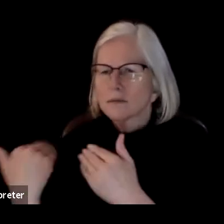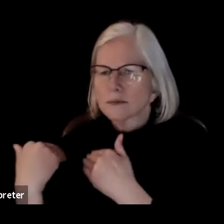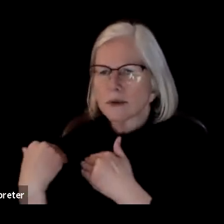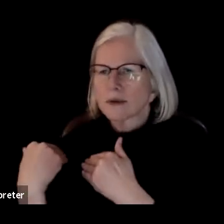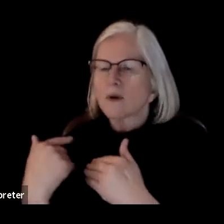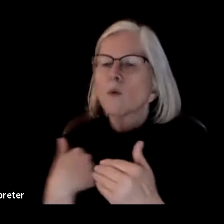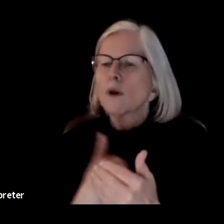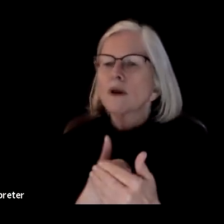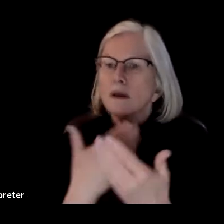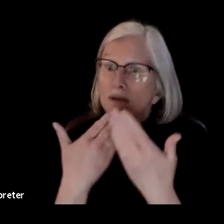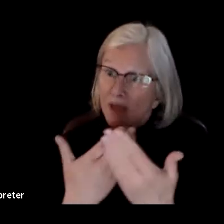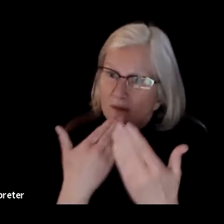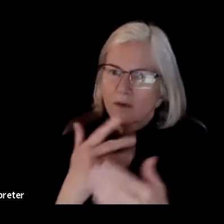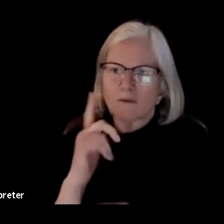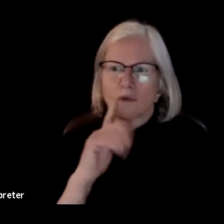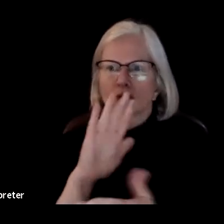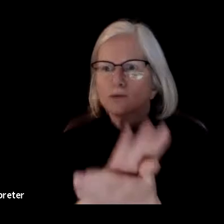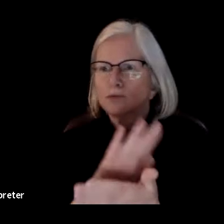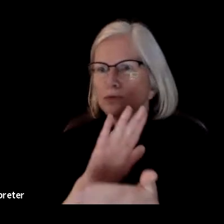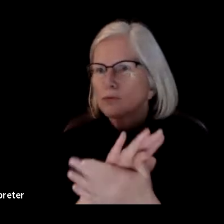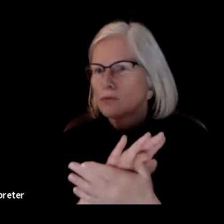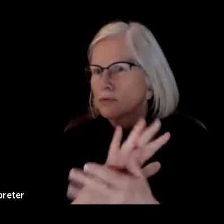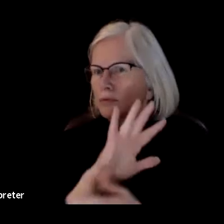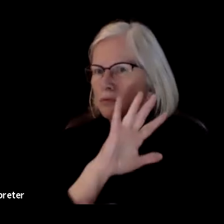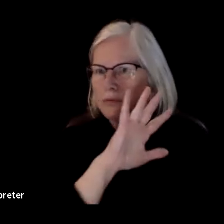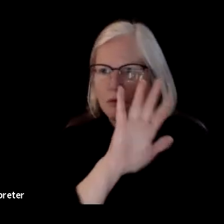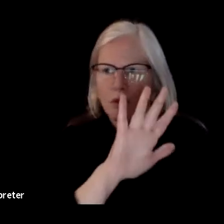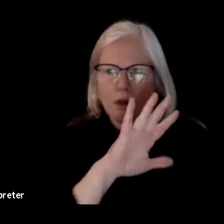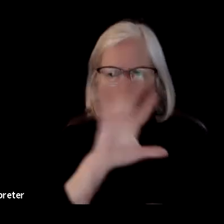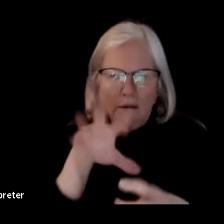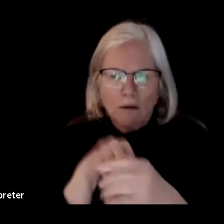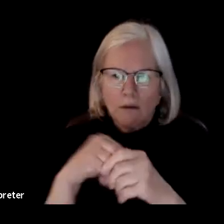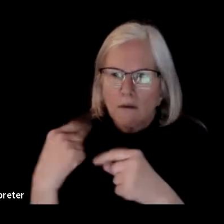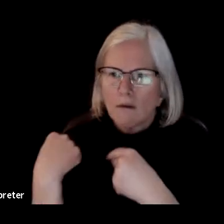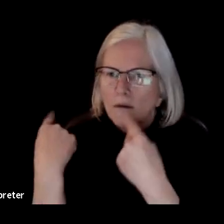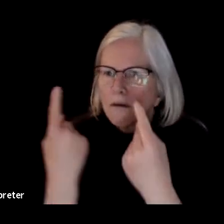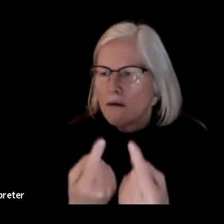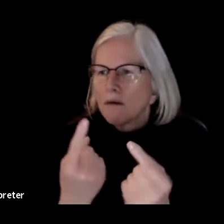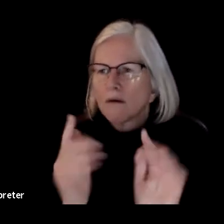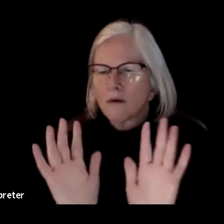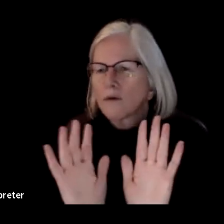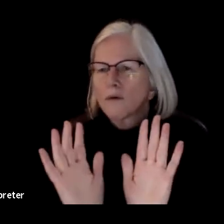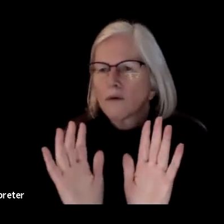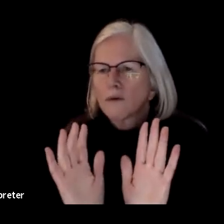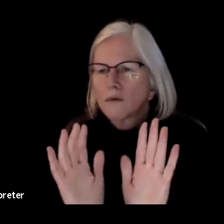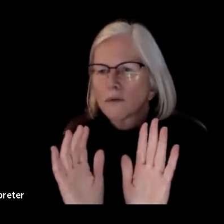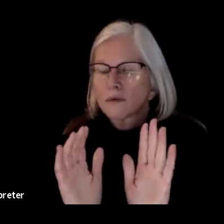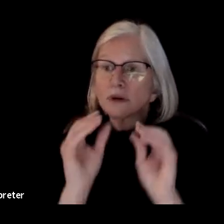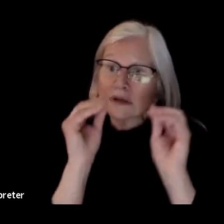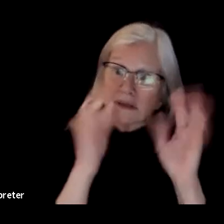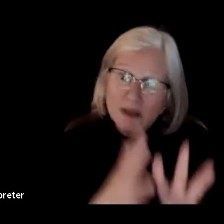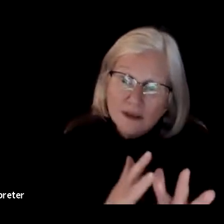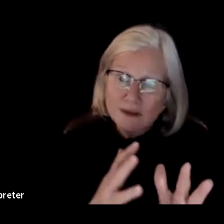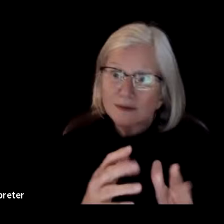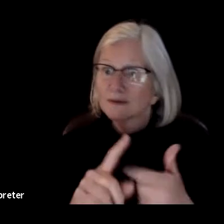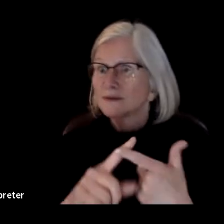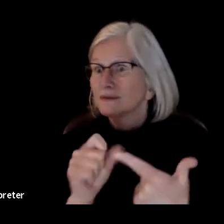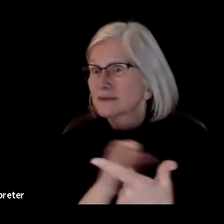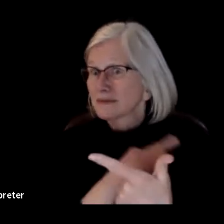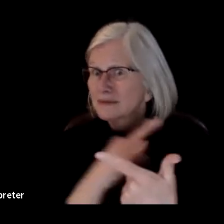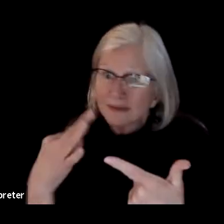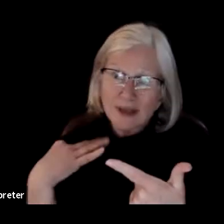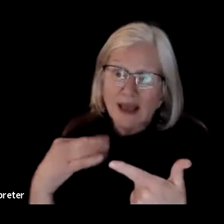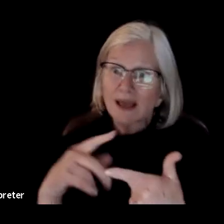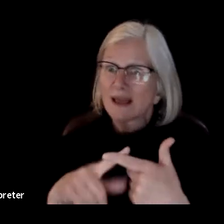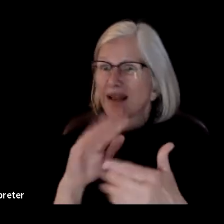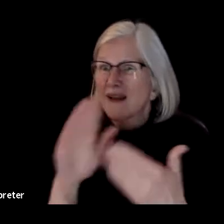schools are doing in this difficult time to make sure that both teachers and educators and kids are all safe.